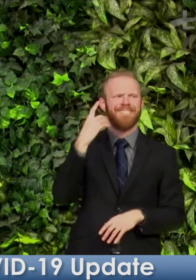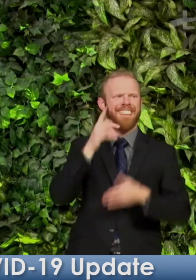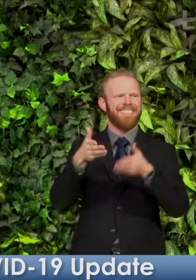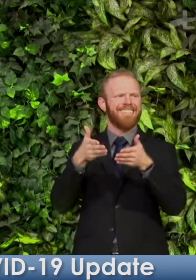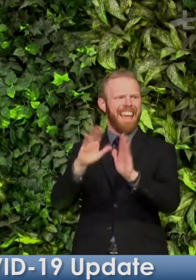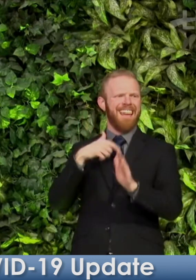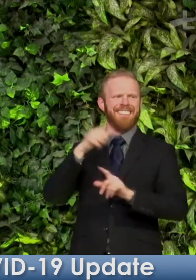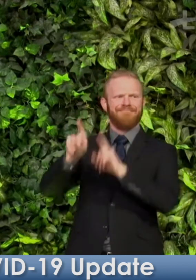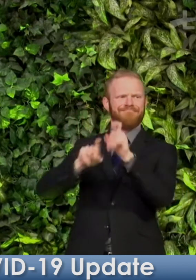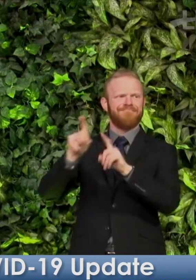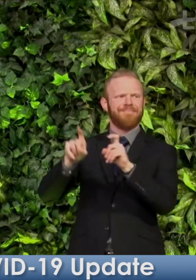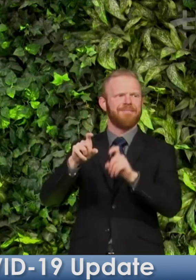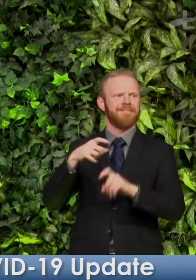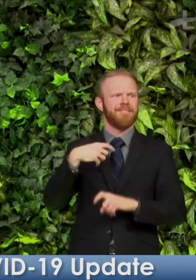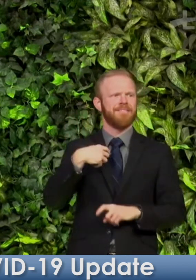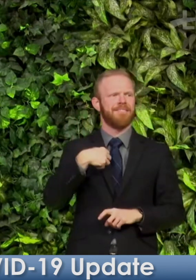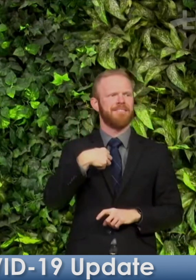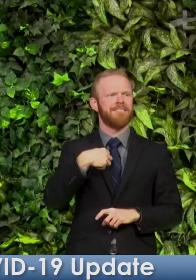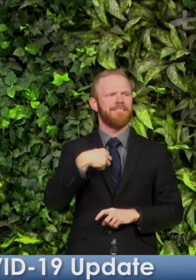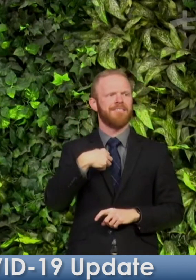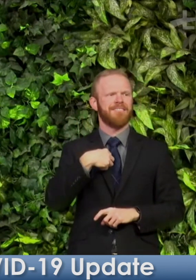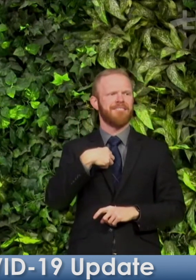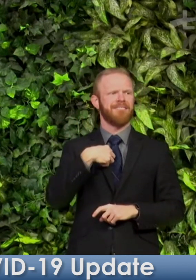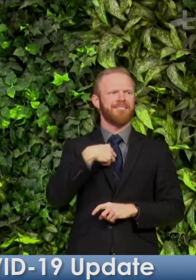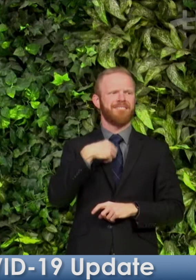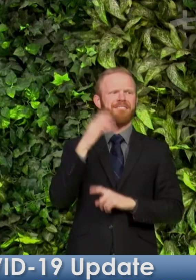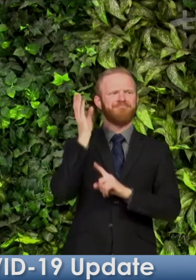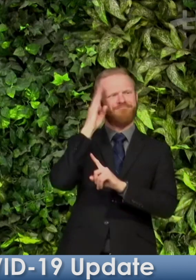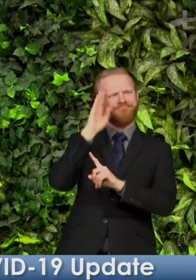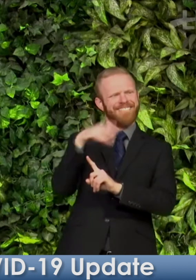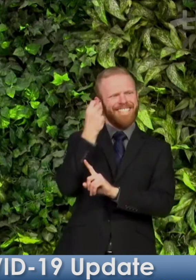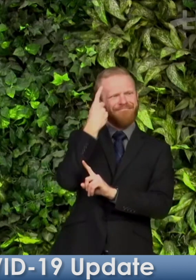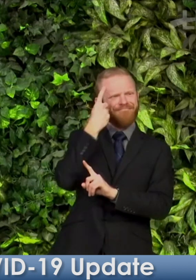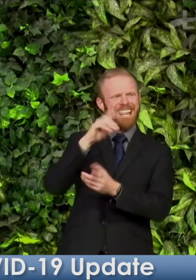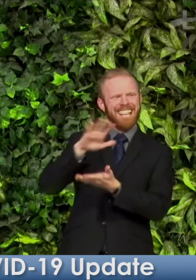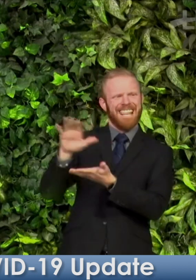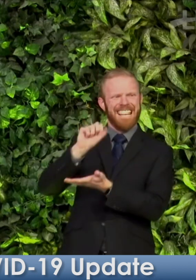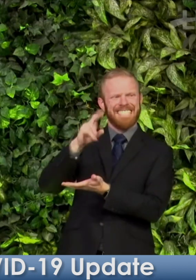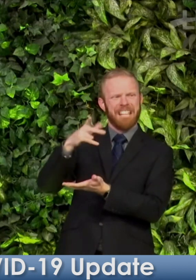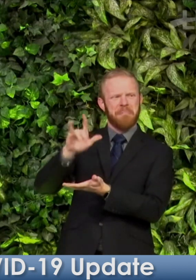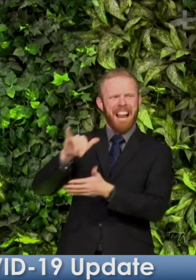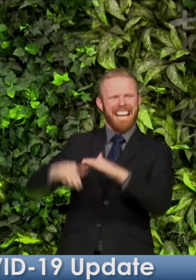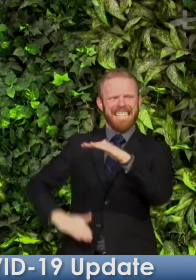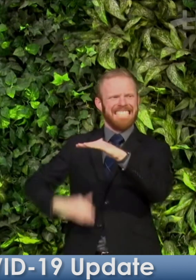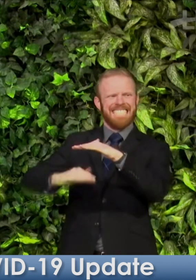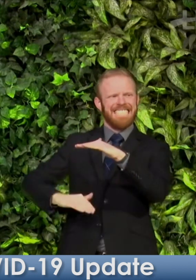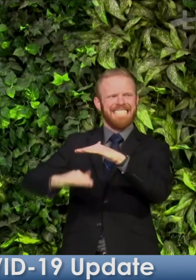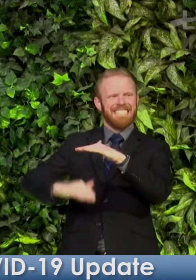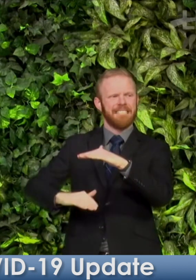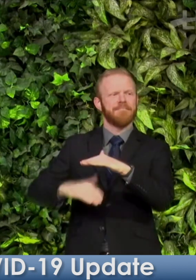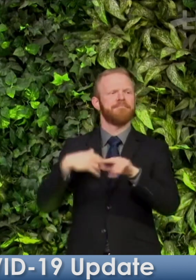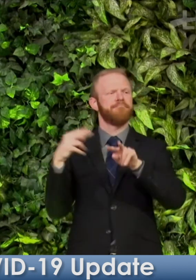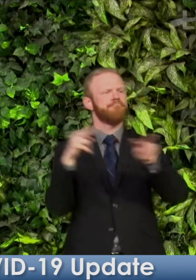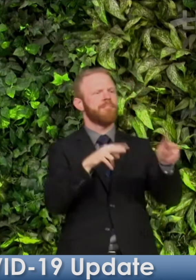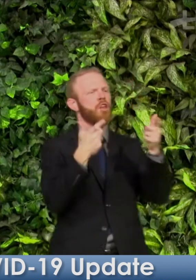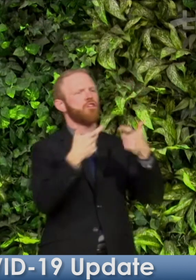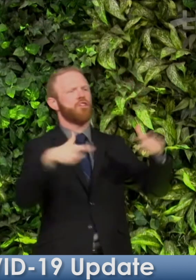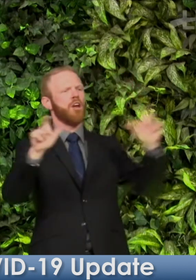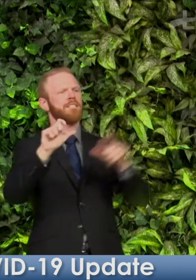supply issue with the vaccine, we're looking at large sites in LA City having to be shut down, weather and